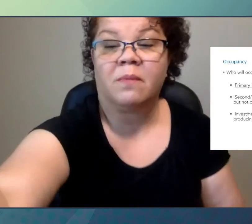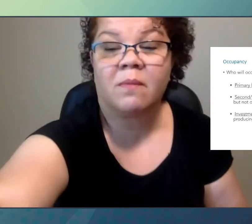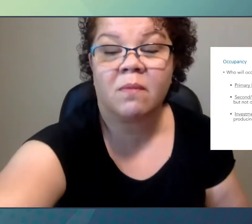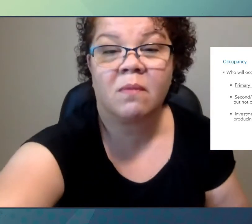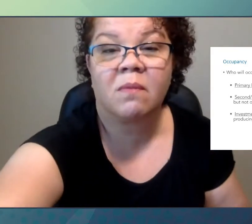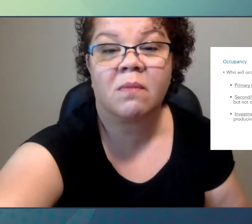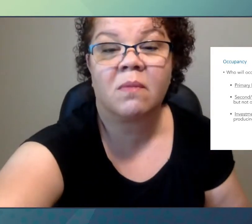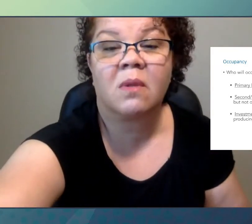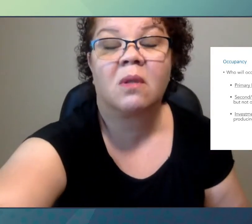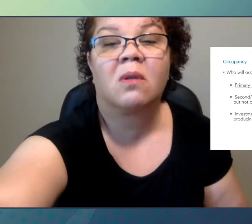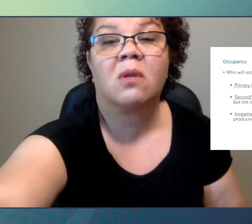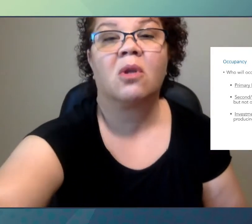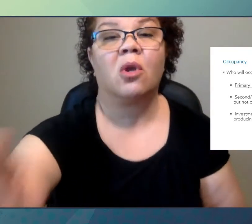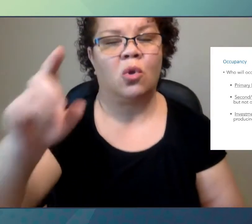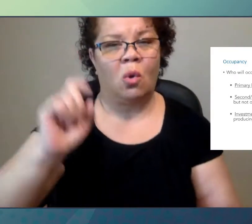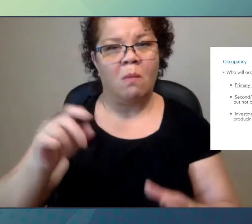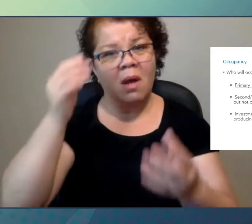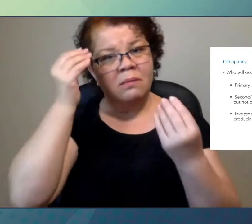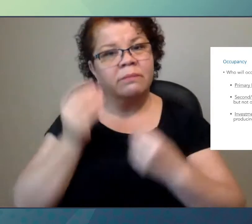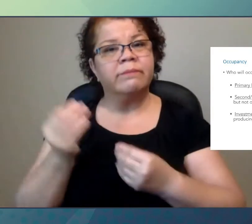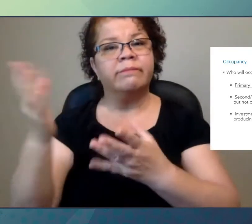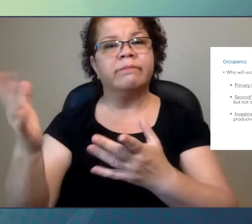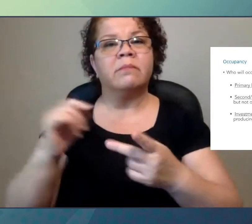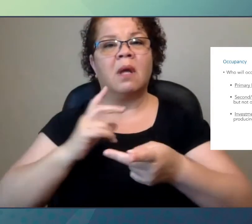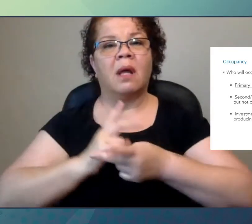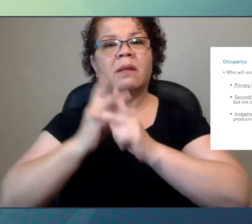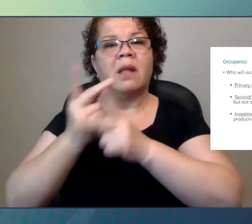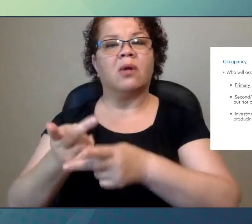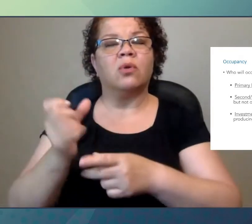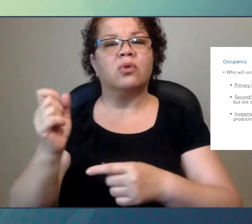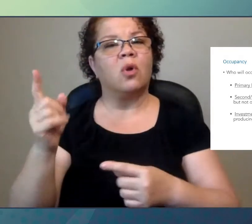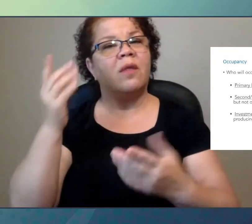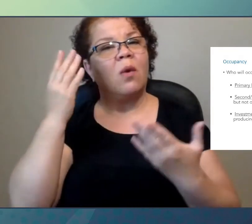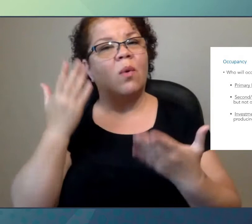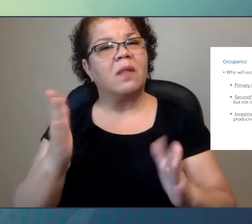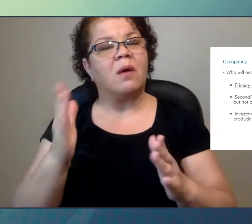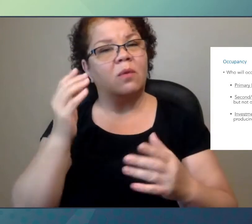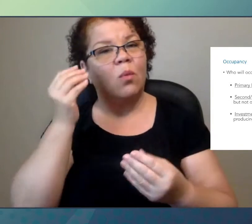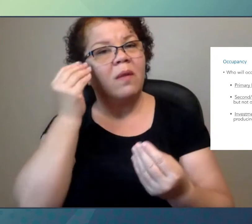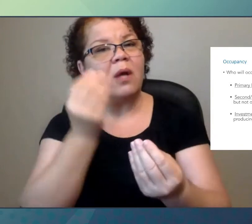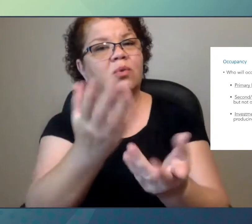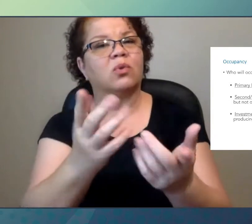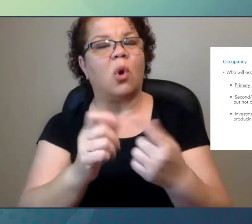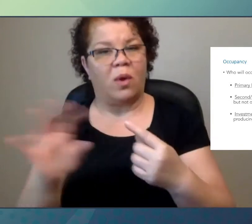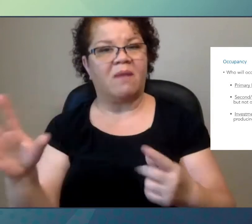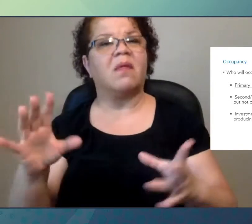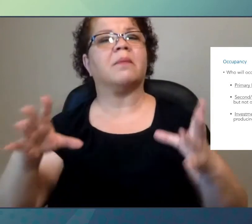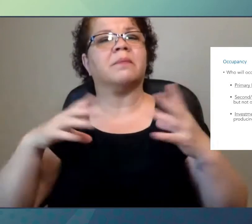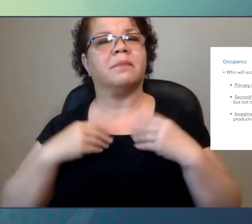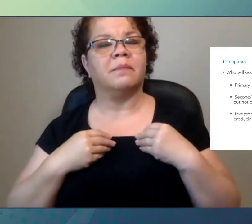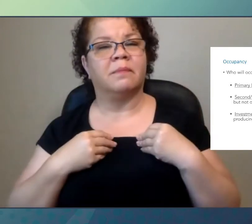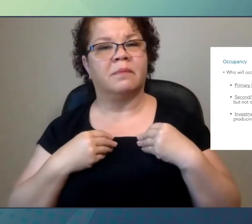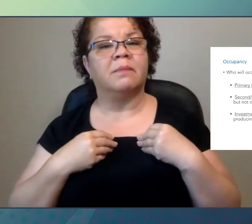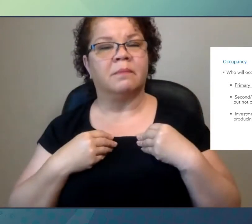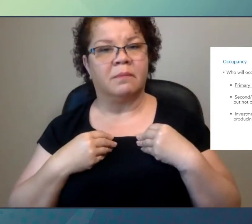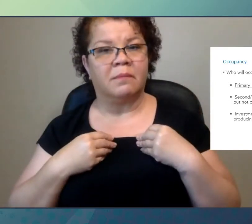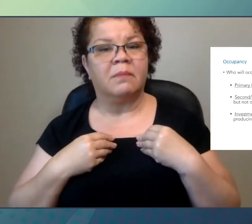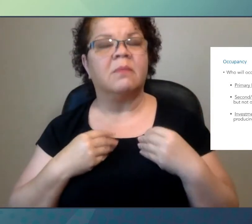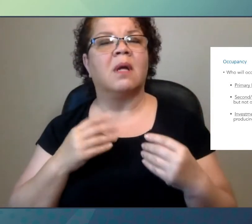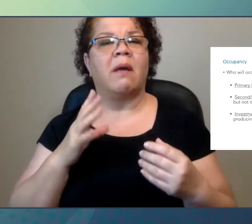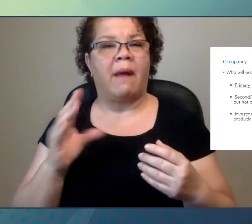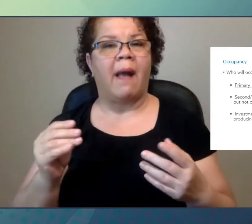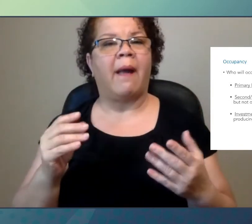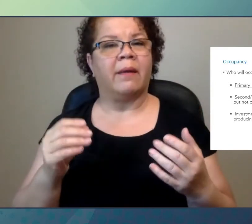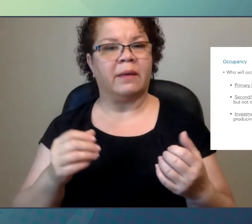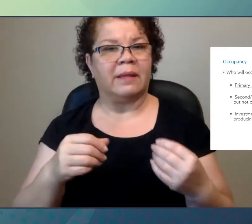that information to your lender up front so they can tell you if that is a structure that they are willing to entertain and give you